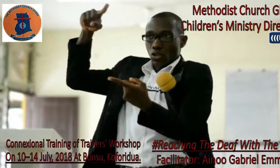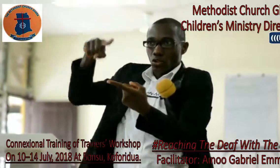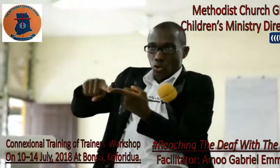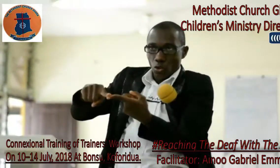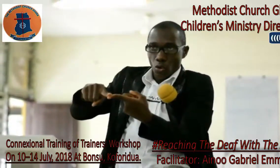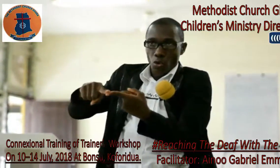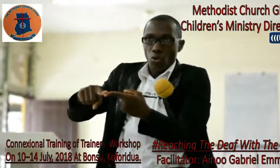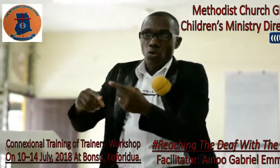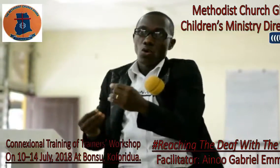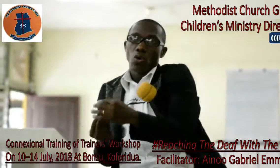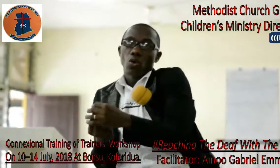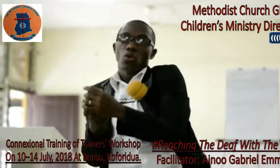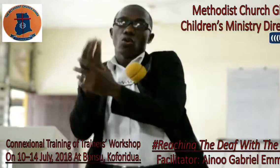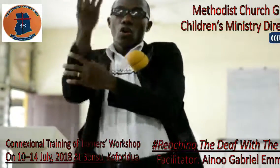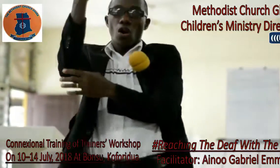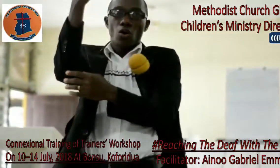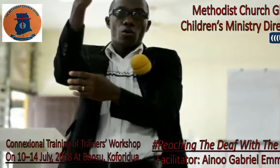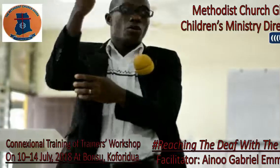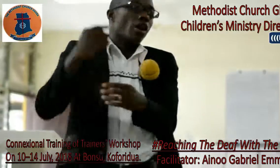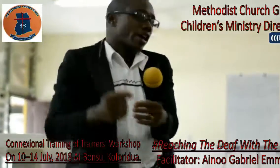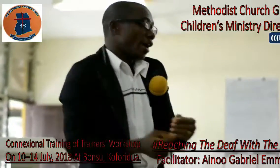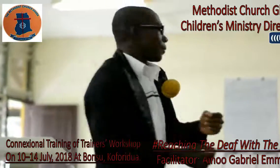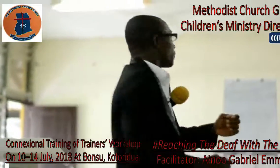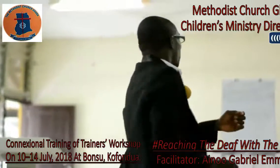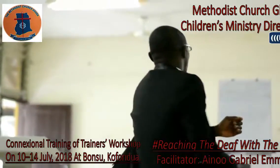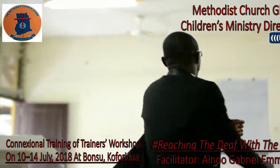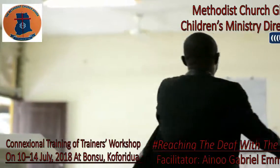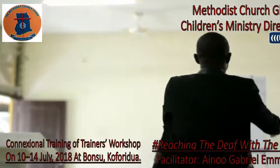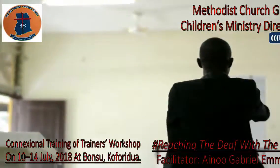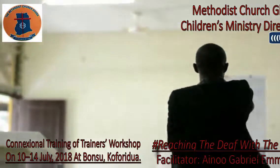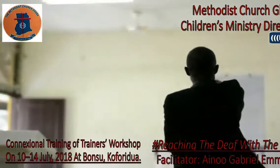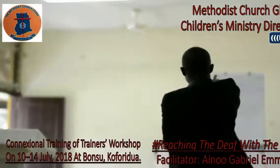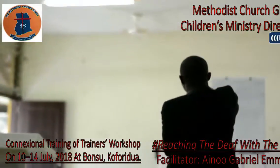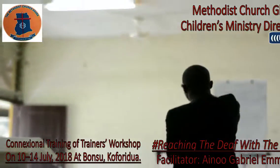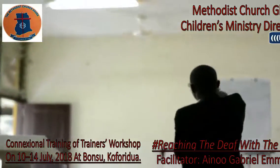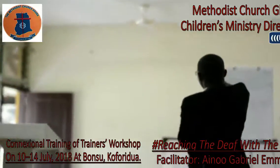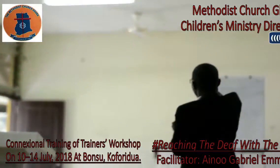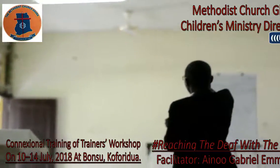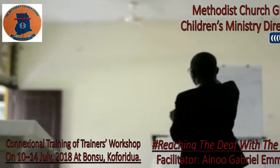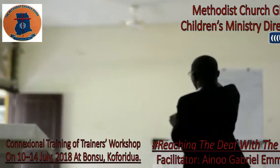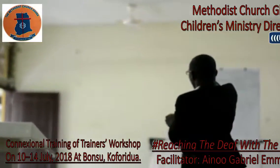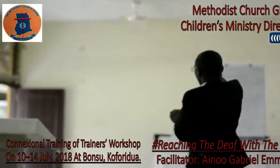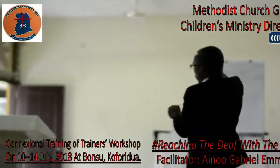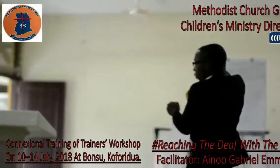to grow. Okay. So read your Bible, pray.